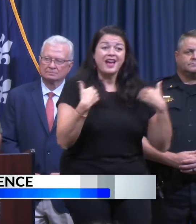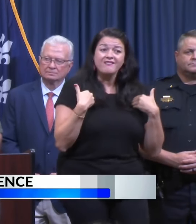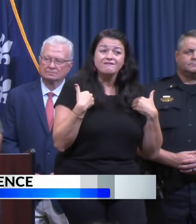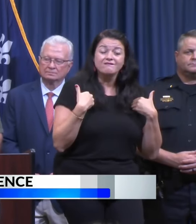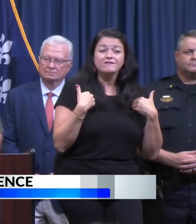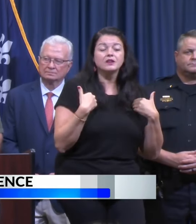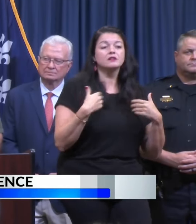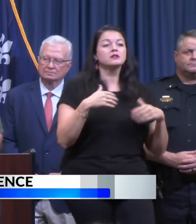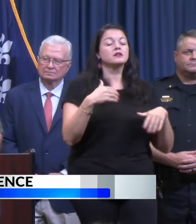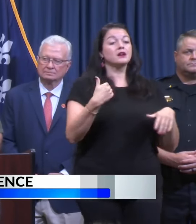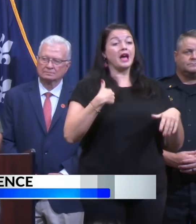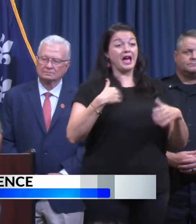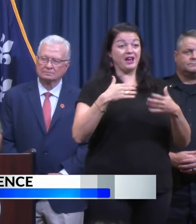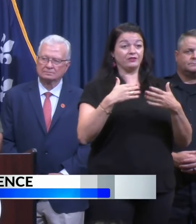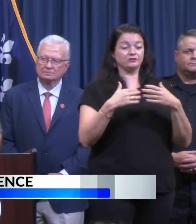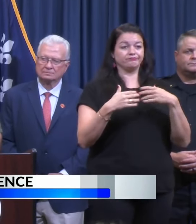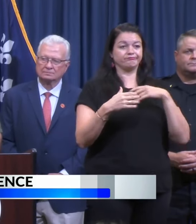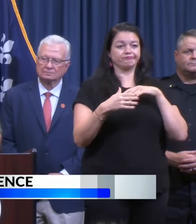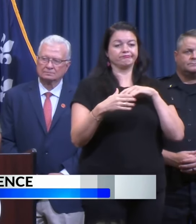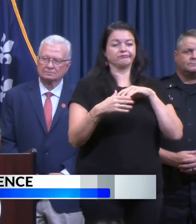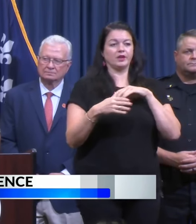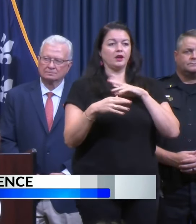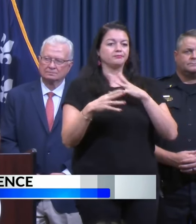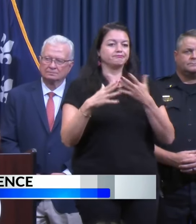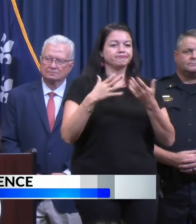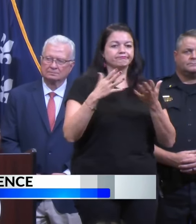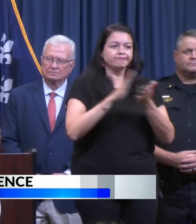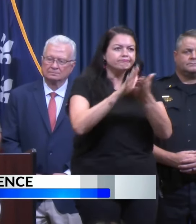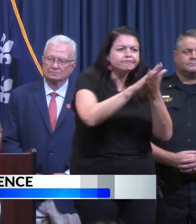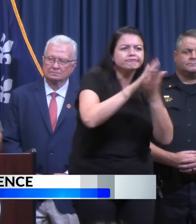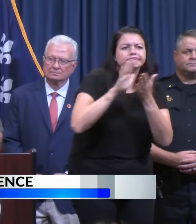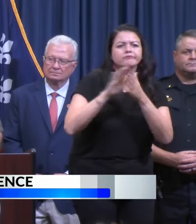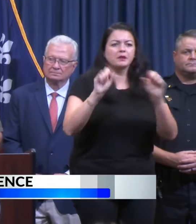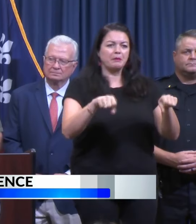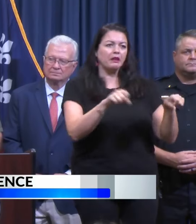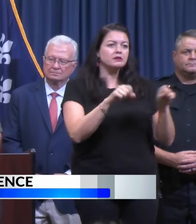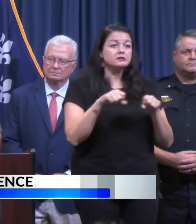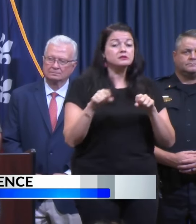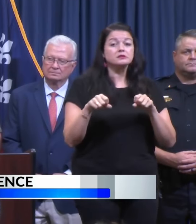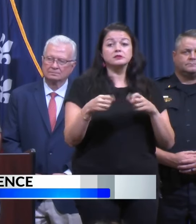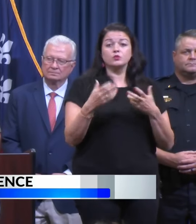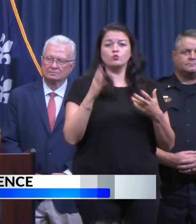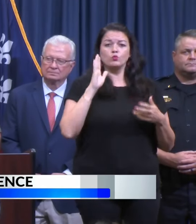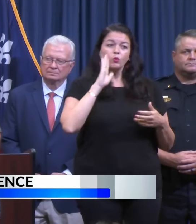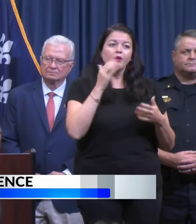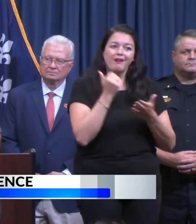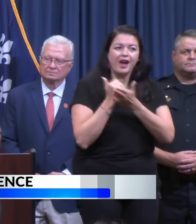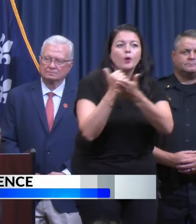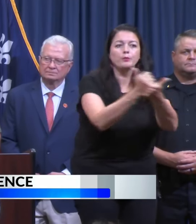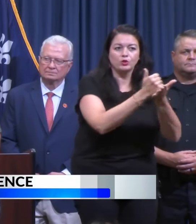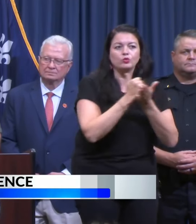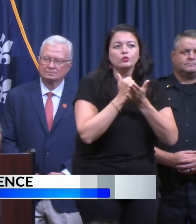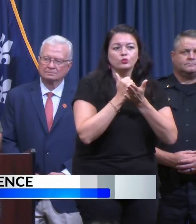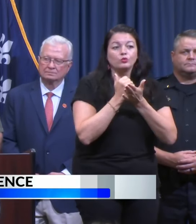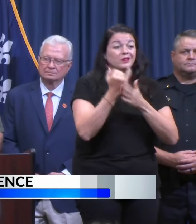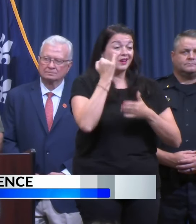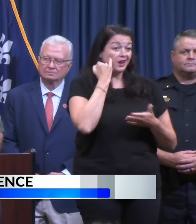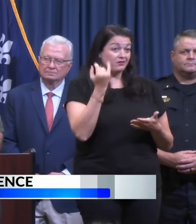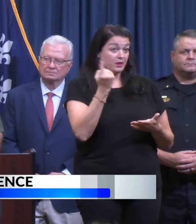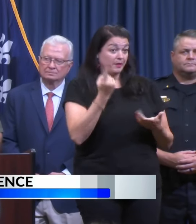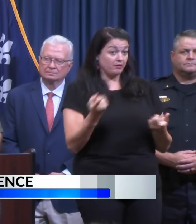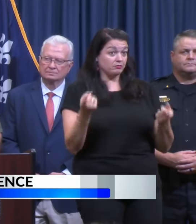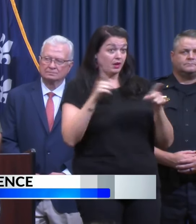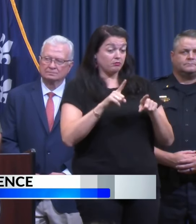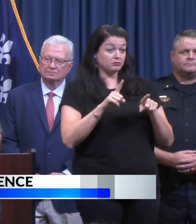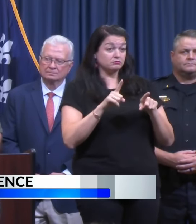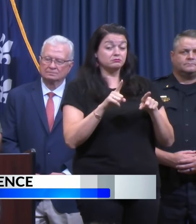We have debris clearing capabilities as well, along with the fire department. We will be there to get you or your neighbors if something happens and